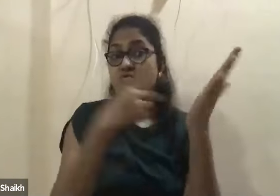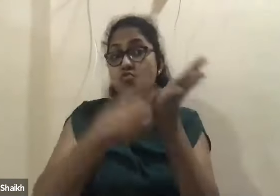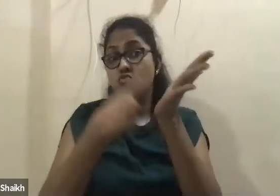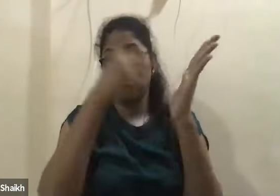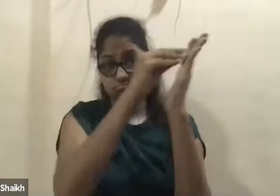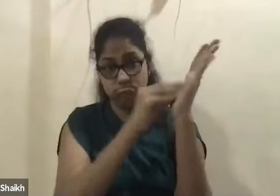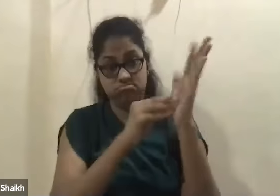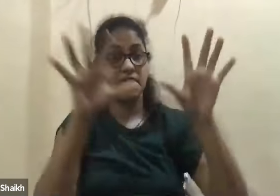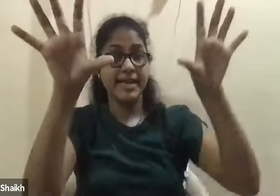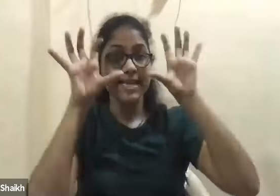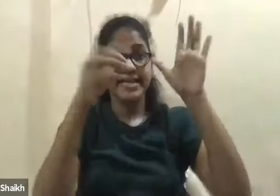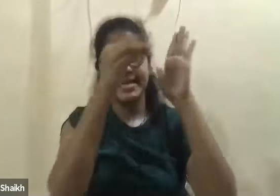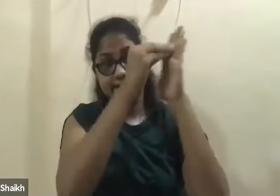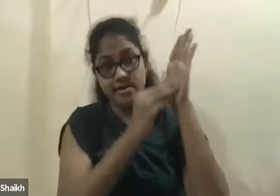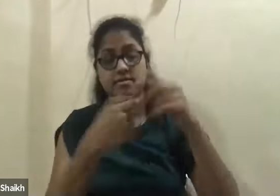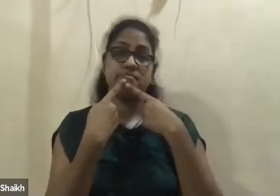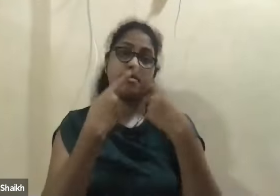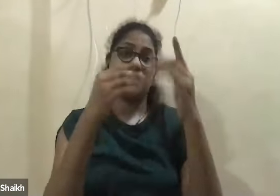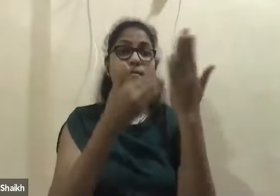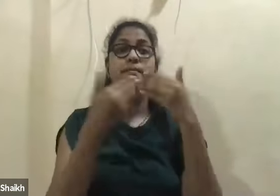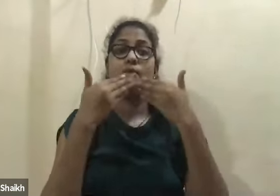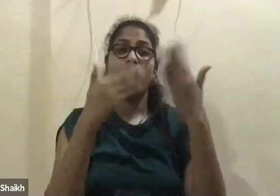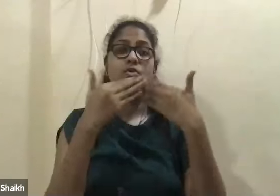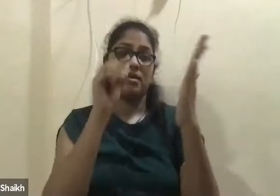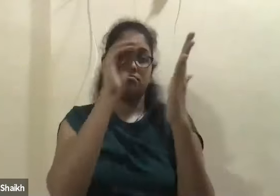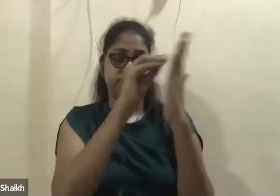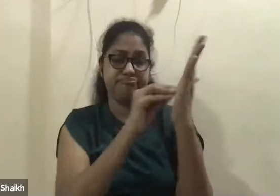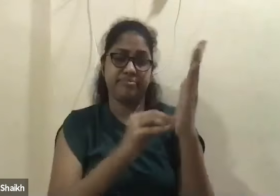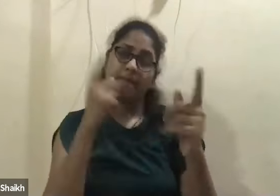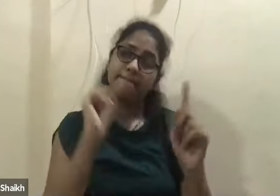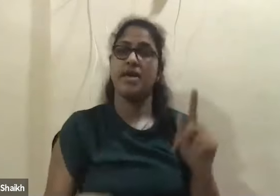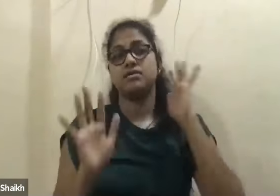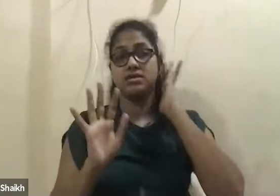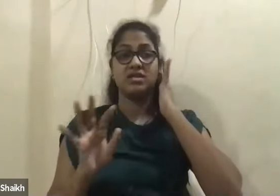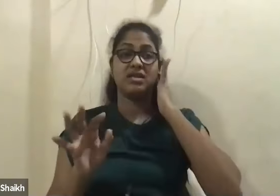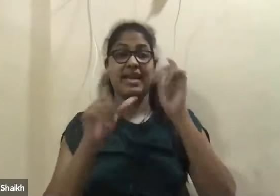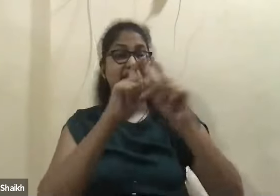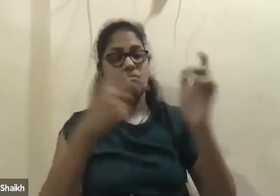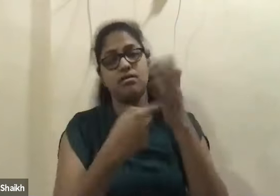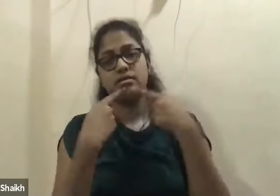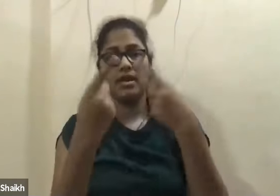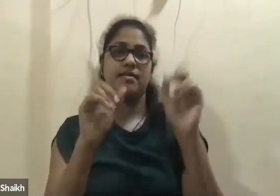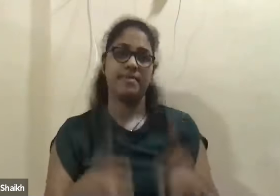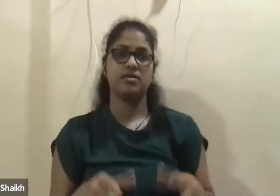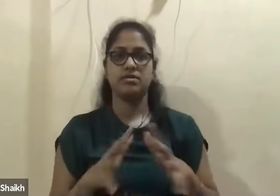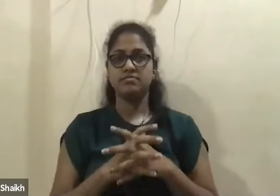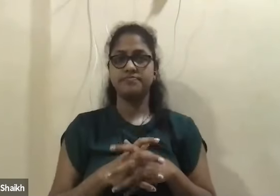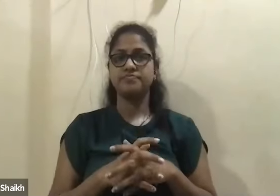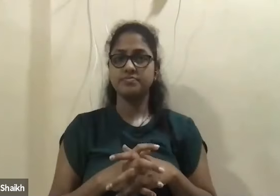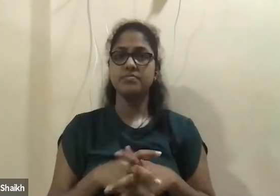In the indenture. In the indenture. If they are specific, better. So in the light of how you said, you know, that your,